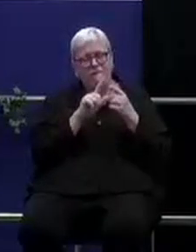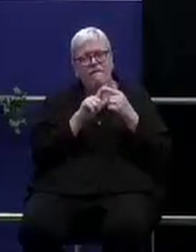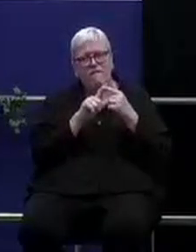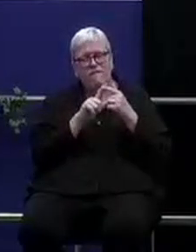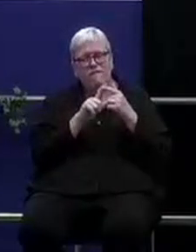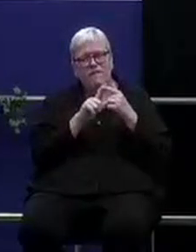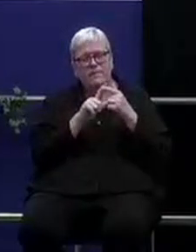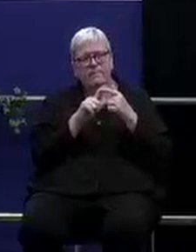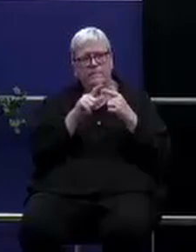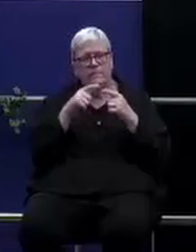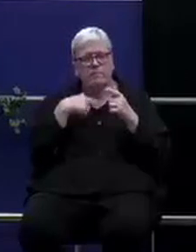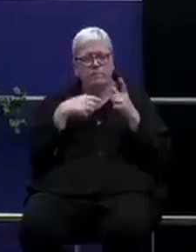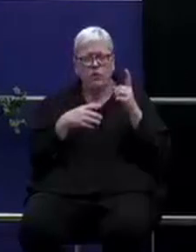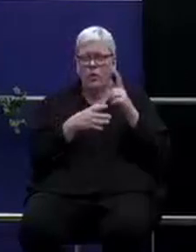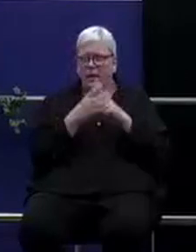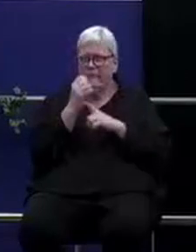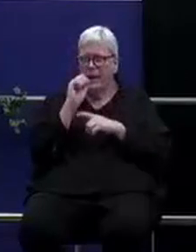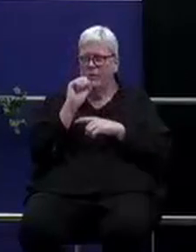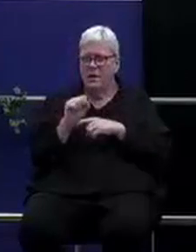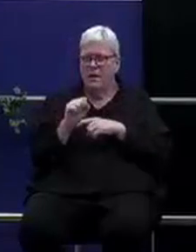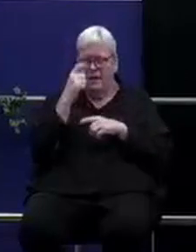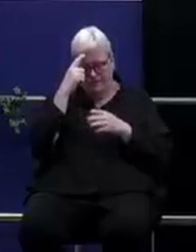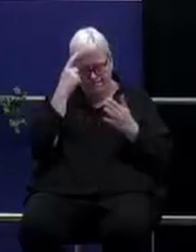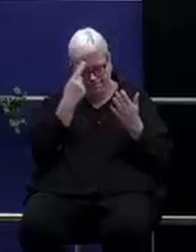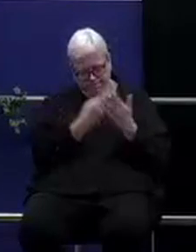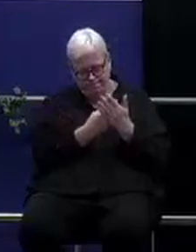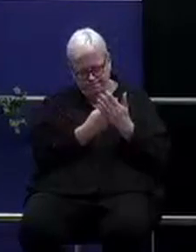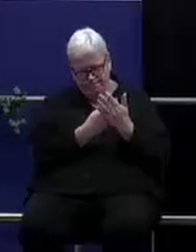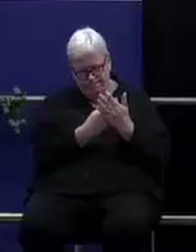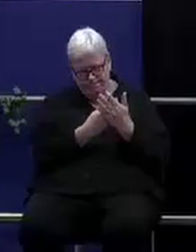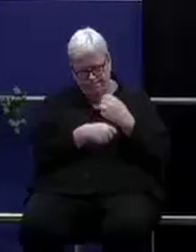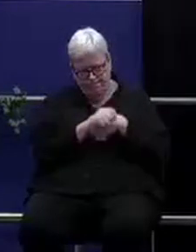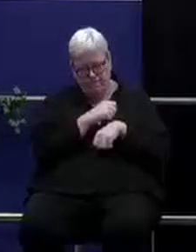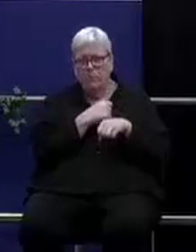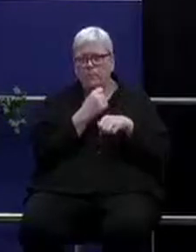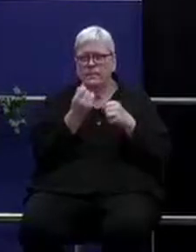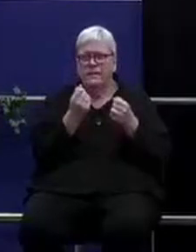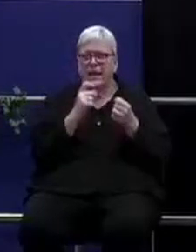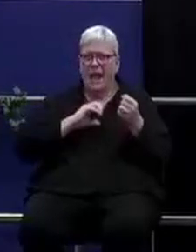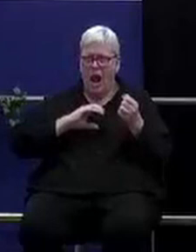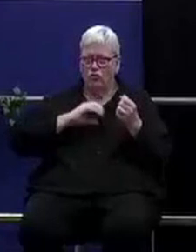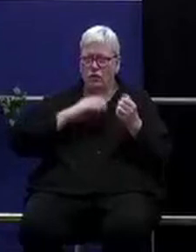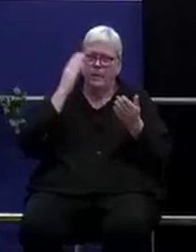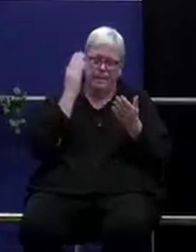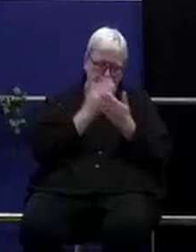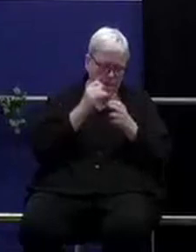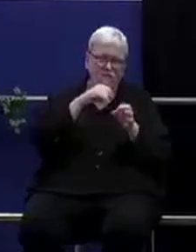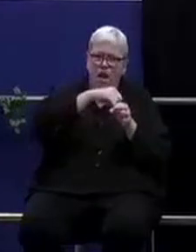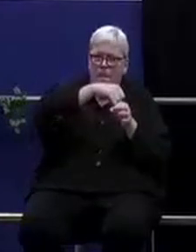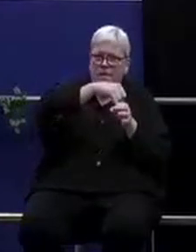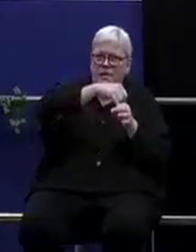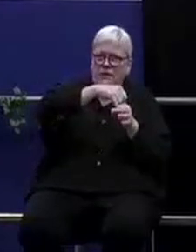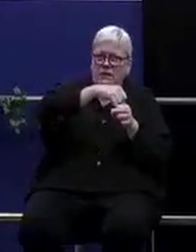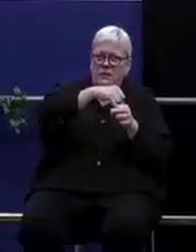I when I found her voice, when I decided that I was going to be the character, the protagonist was going to be a pharmacist,